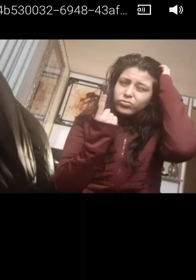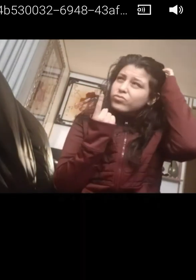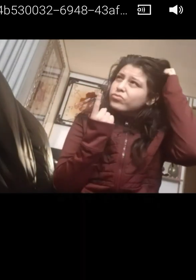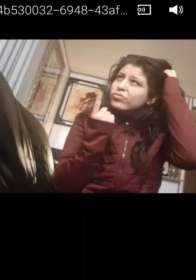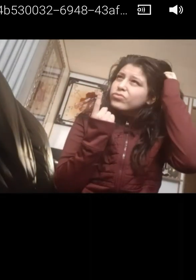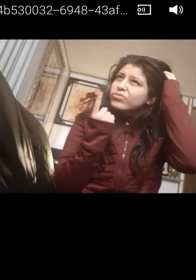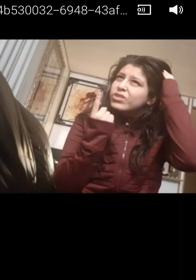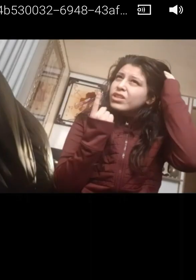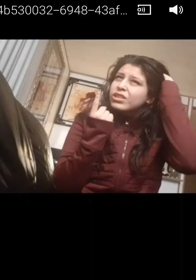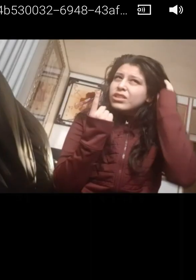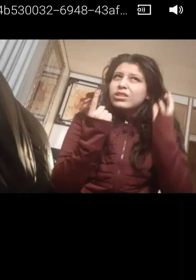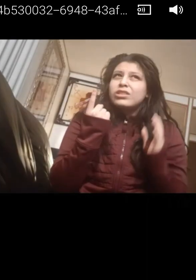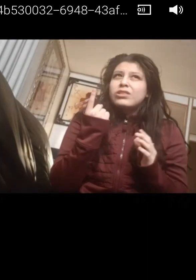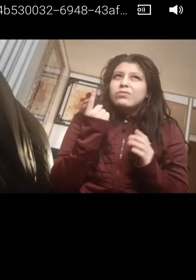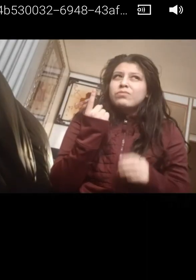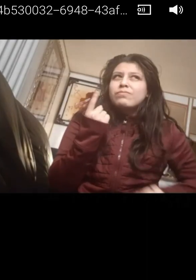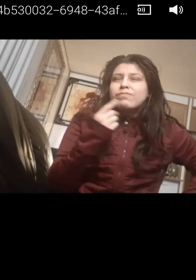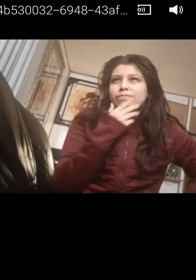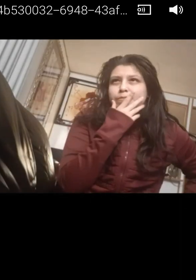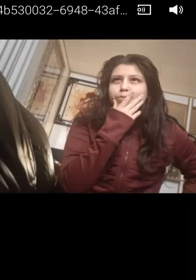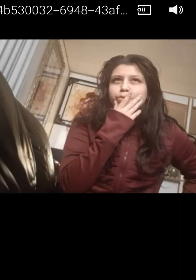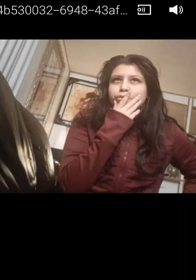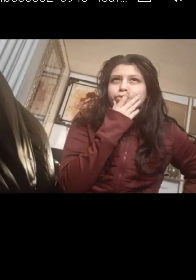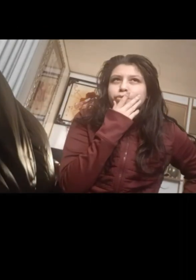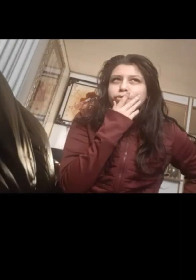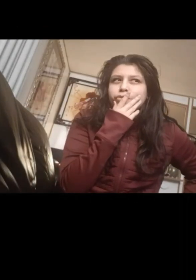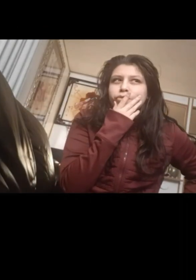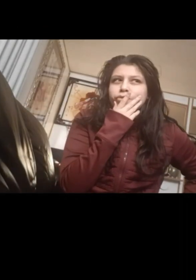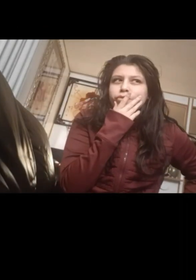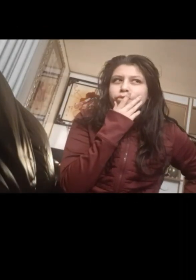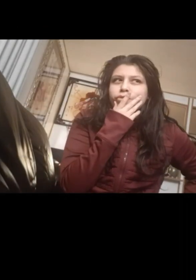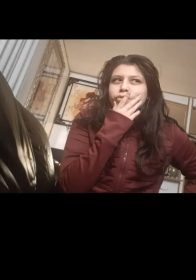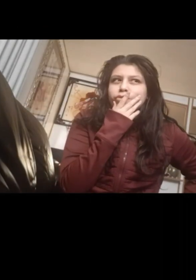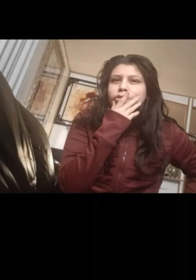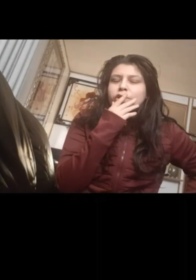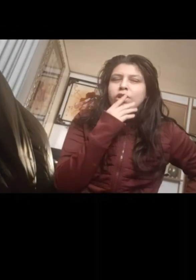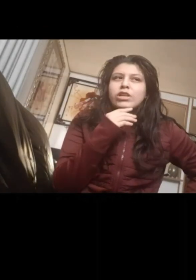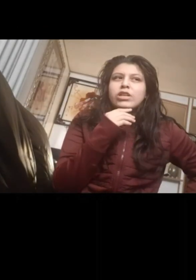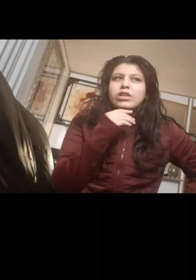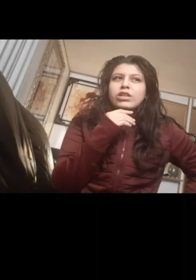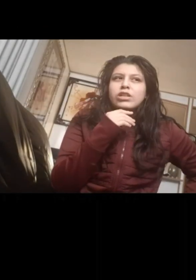Okay. All right. So there is the word